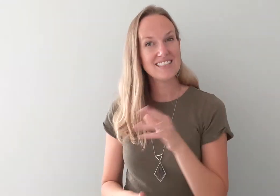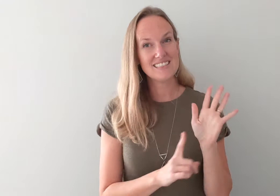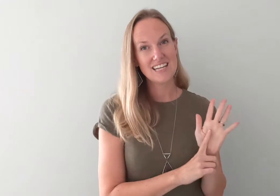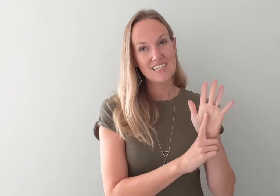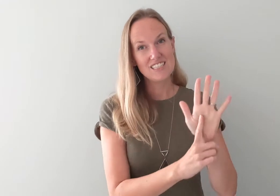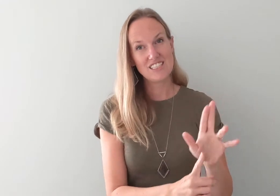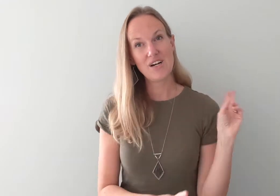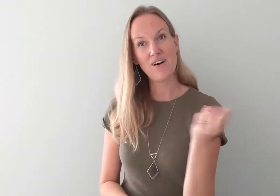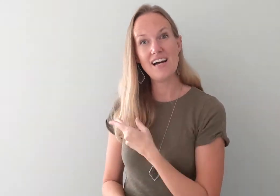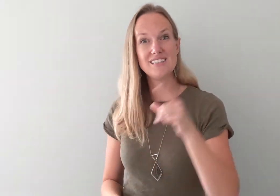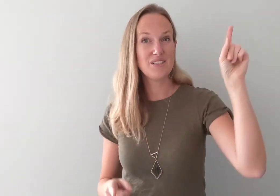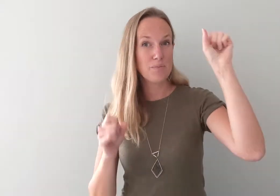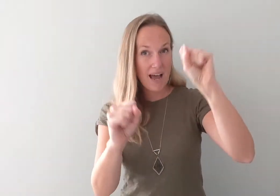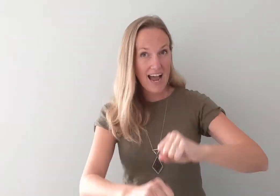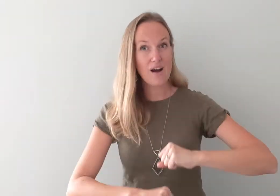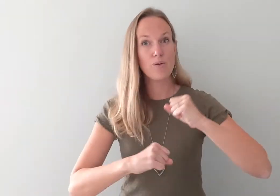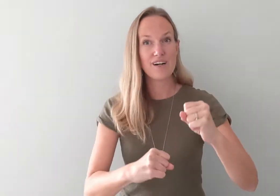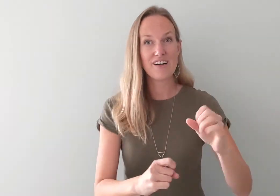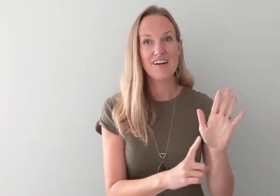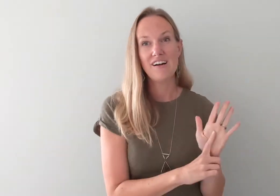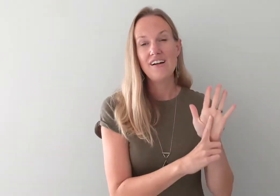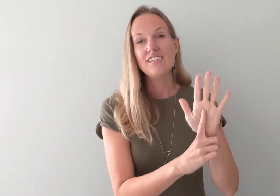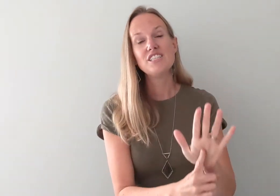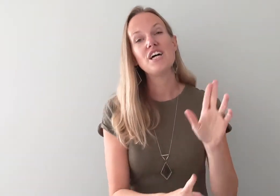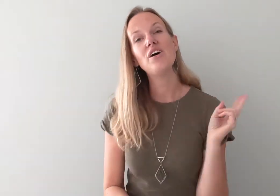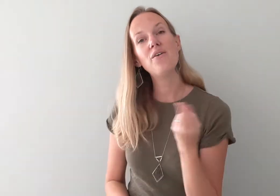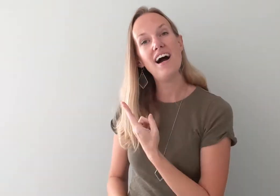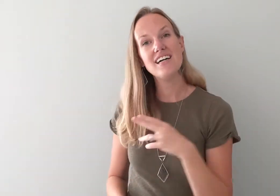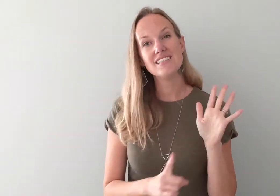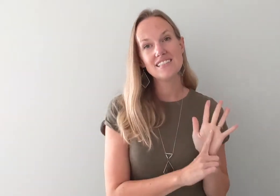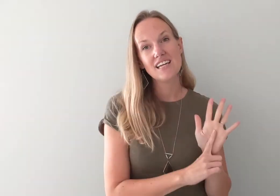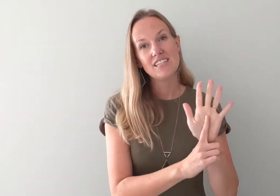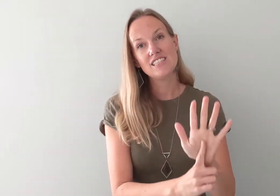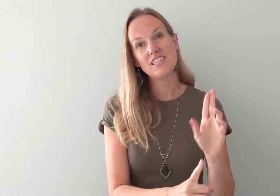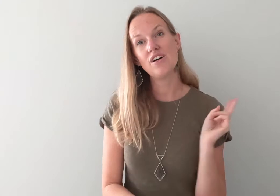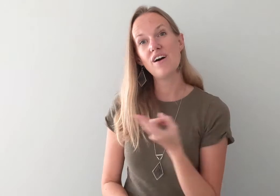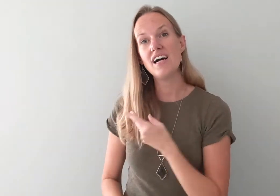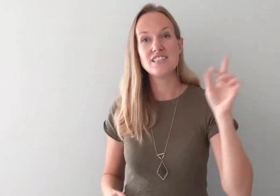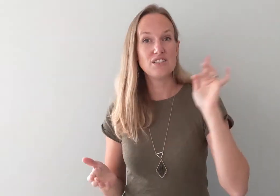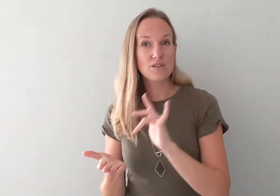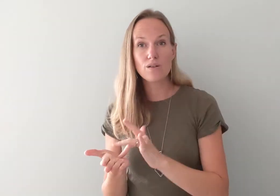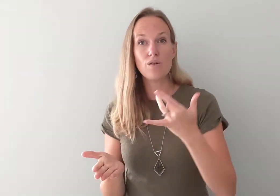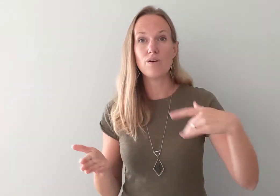us your power. Show us your